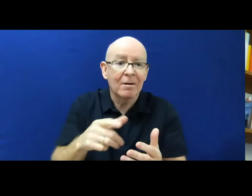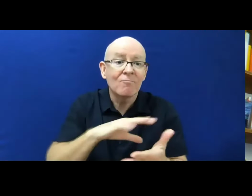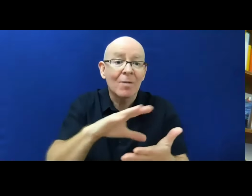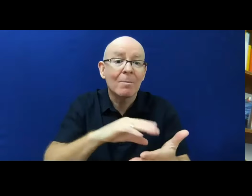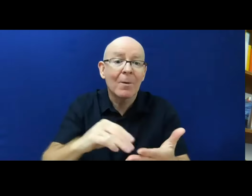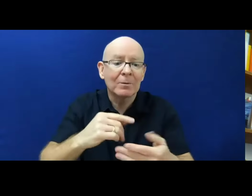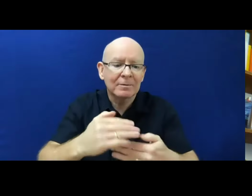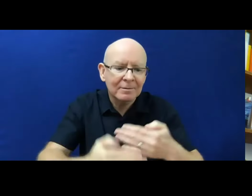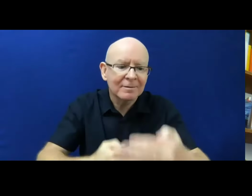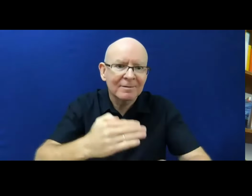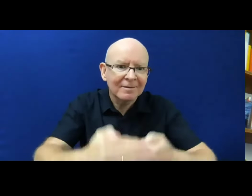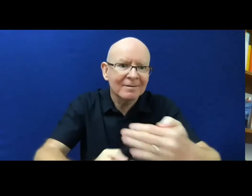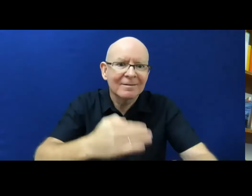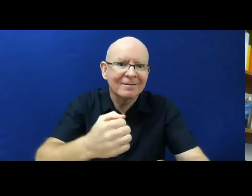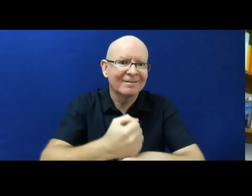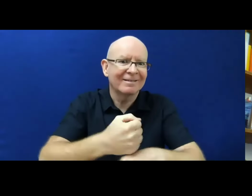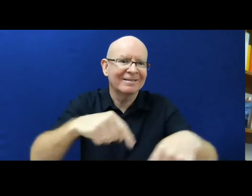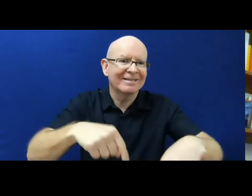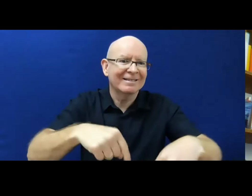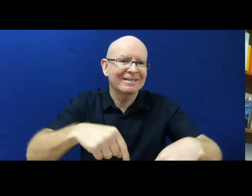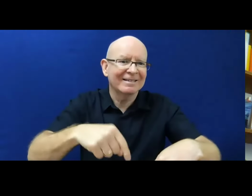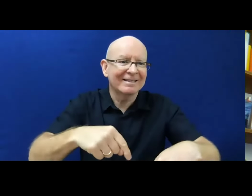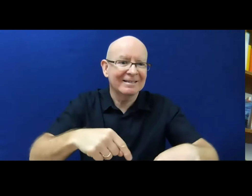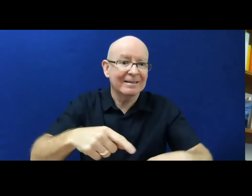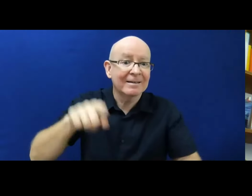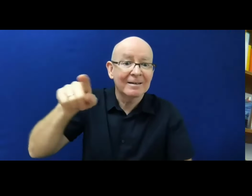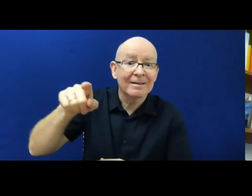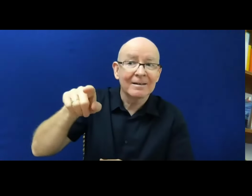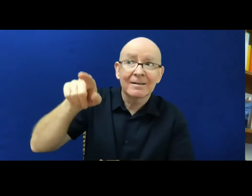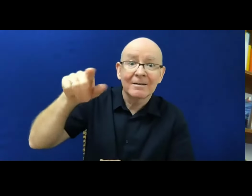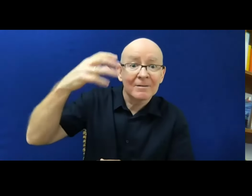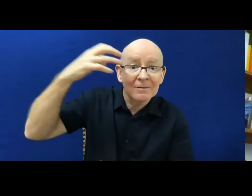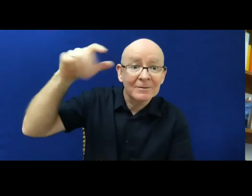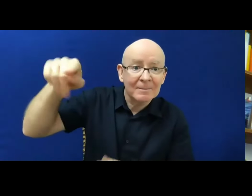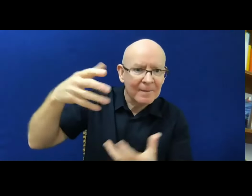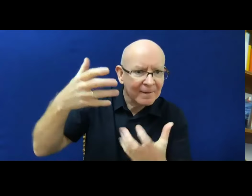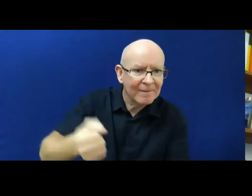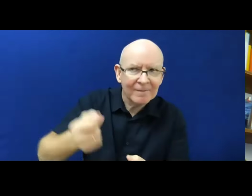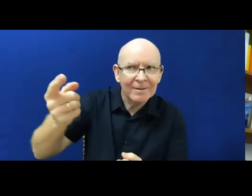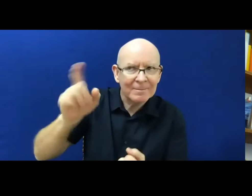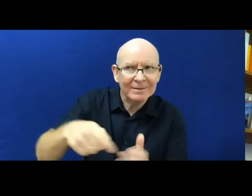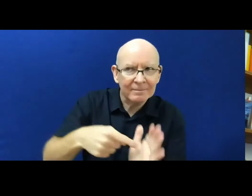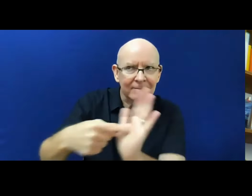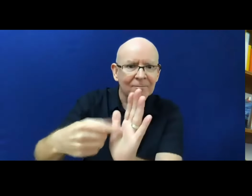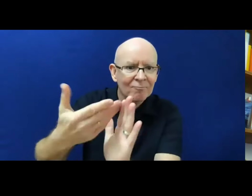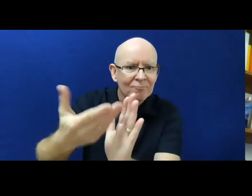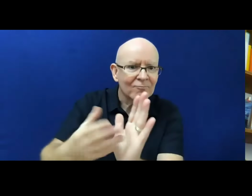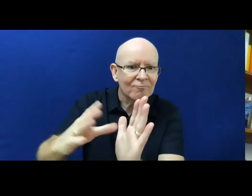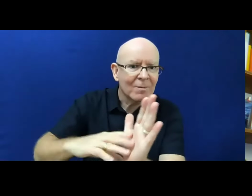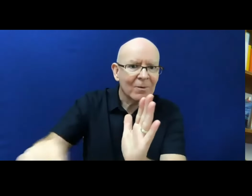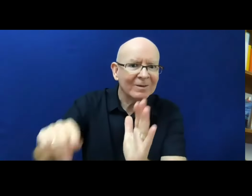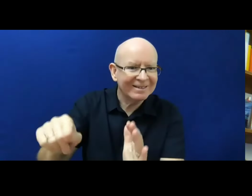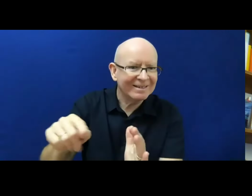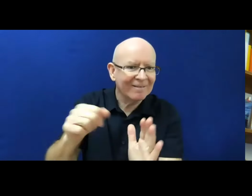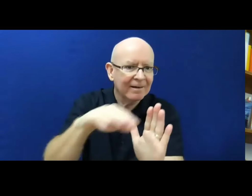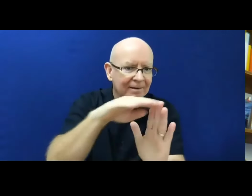concluding observations by the committee. Well, in these concluding observations, they cannot be long. There needed to be